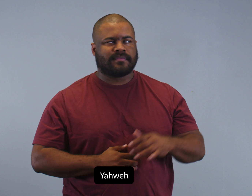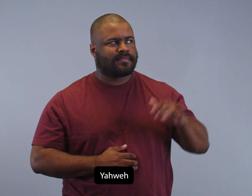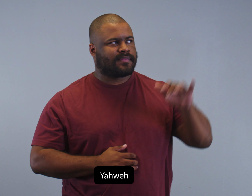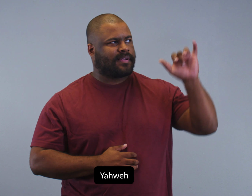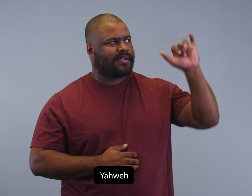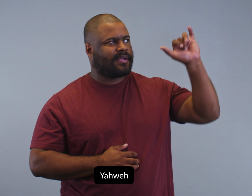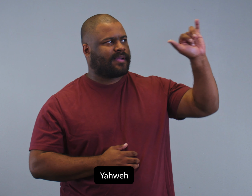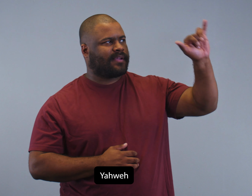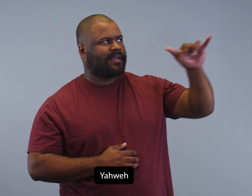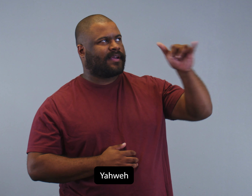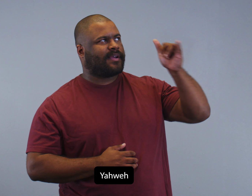Yahweh.